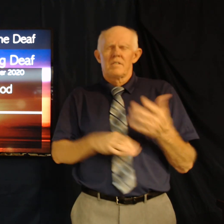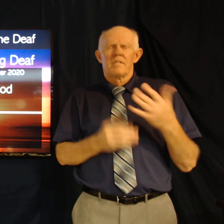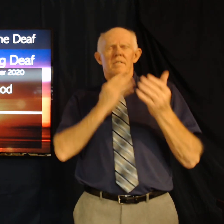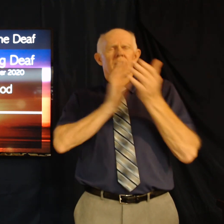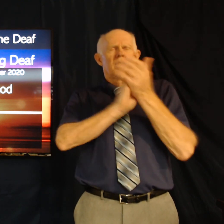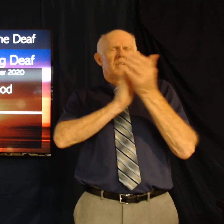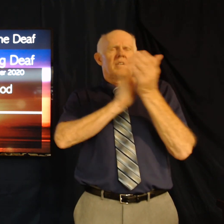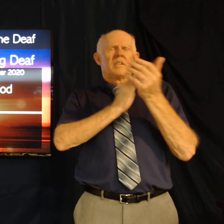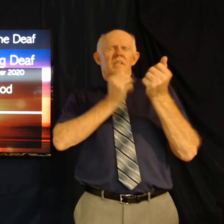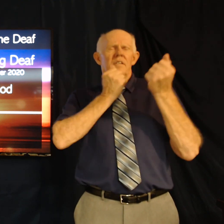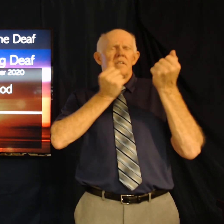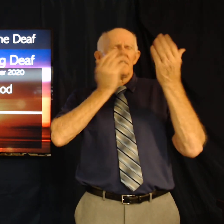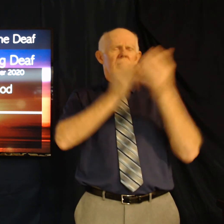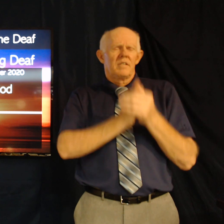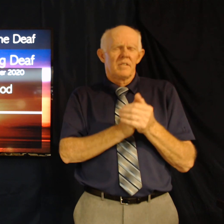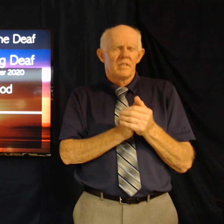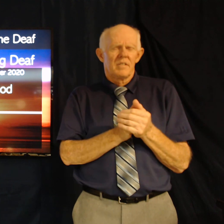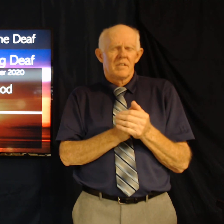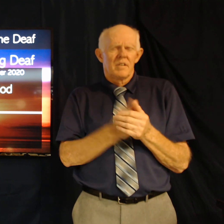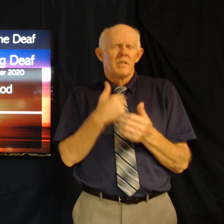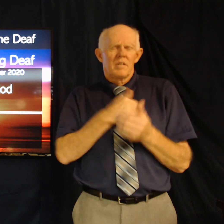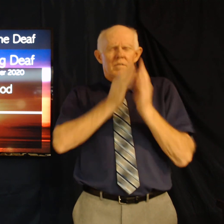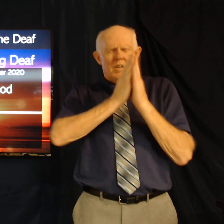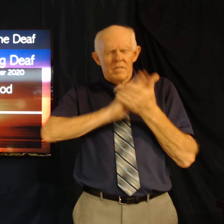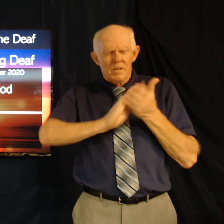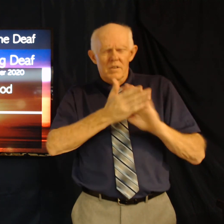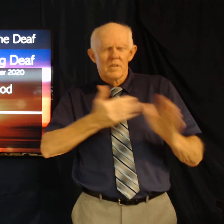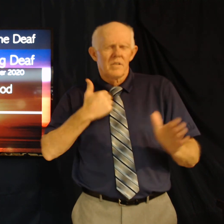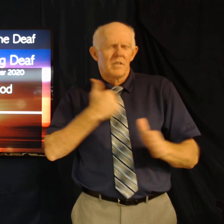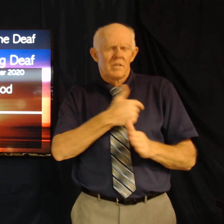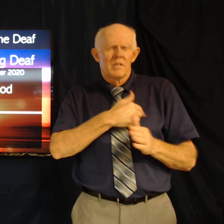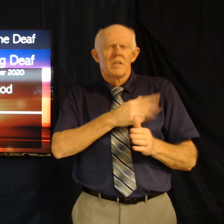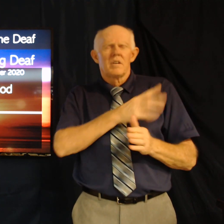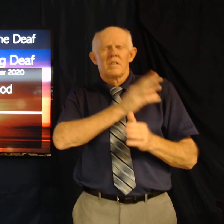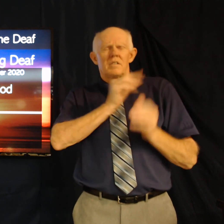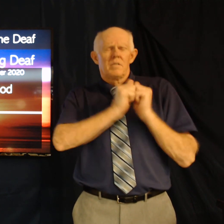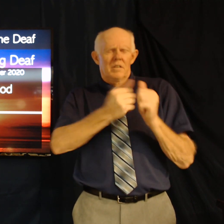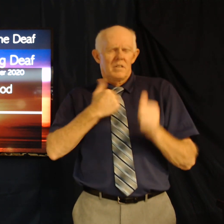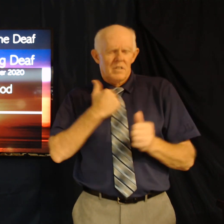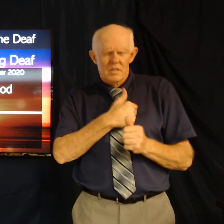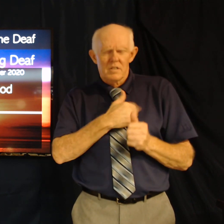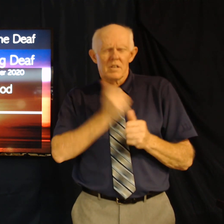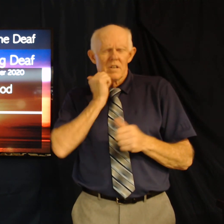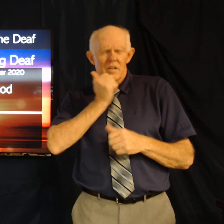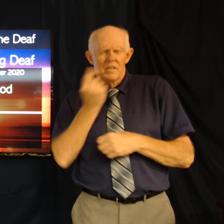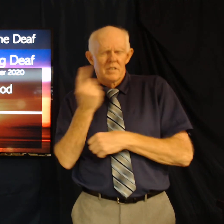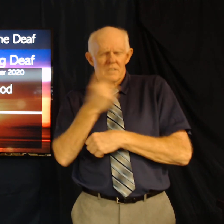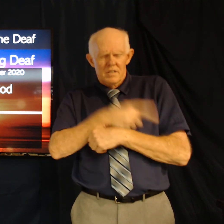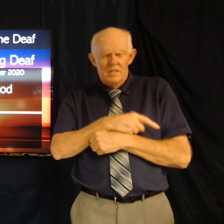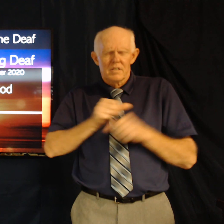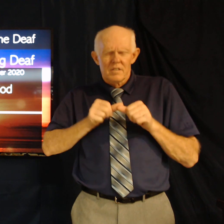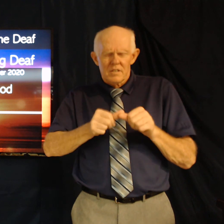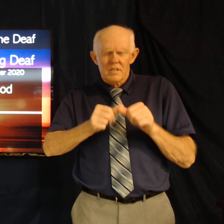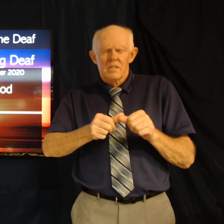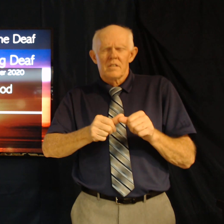that we could know about you through Christ, and we praise you. Thank you for forgiving us and being with us every day